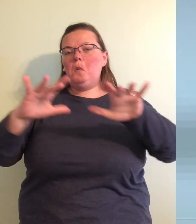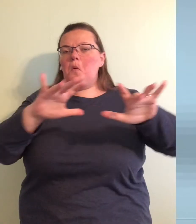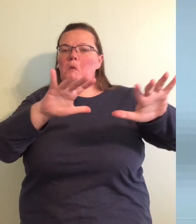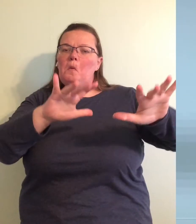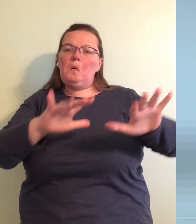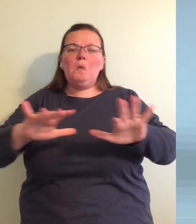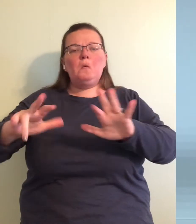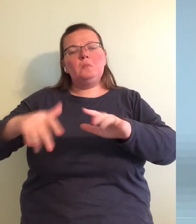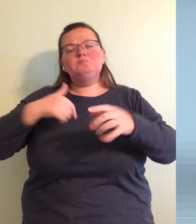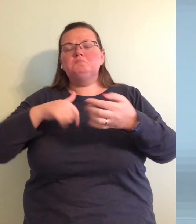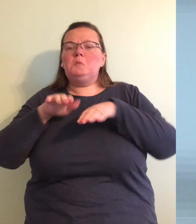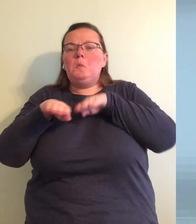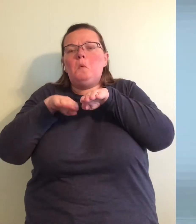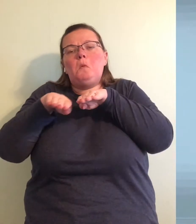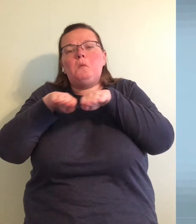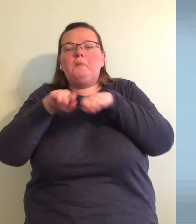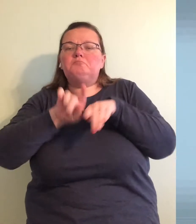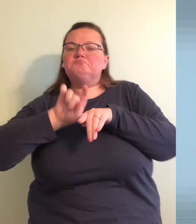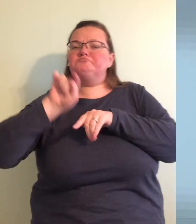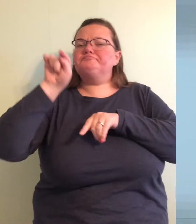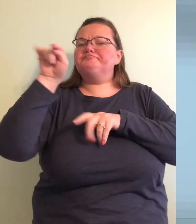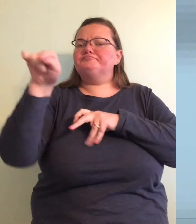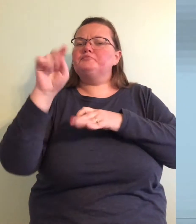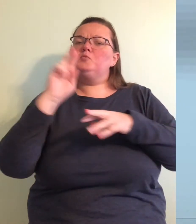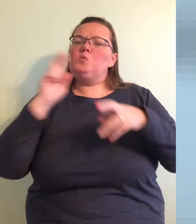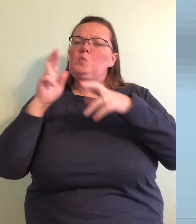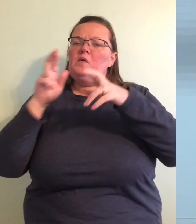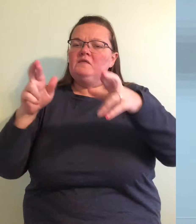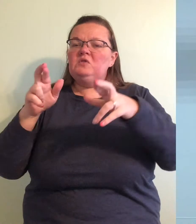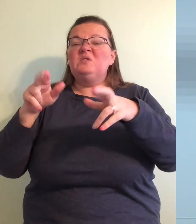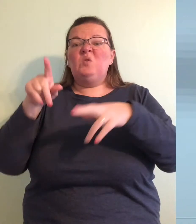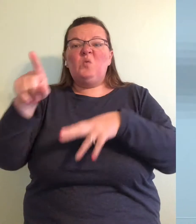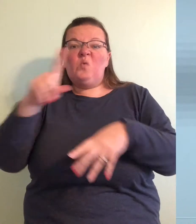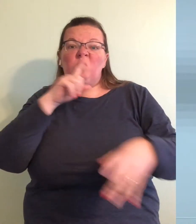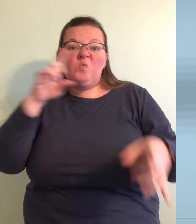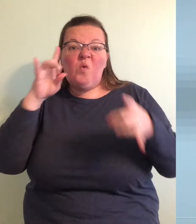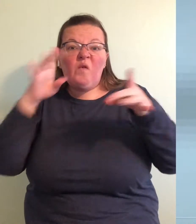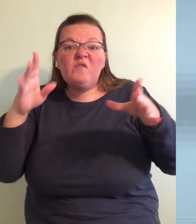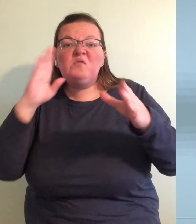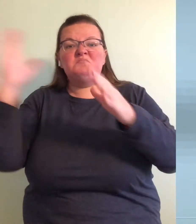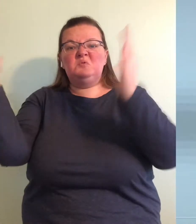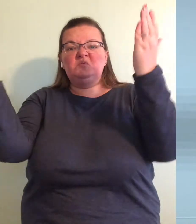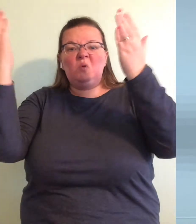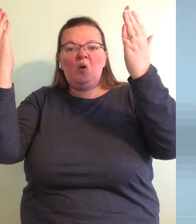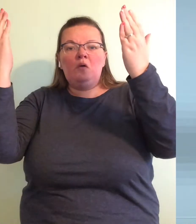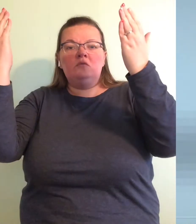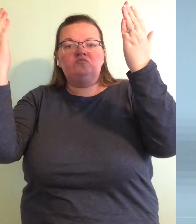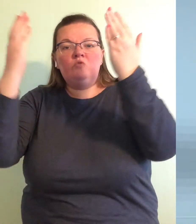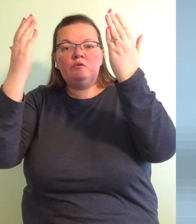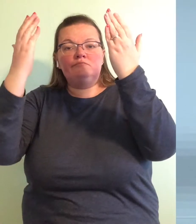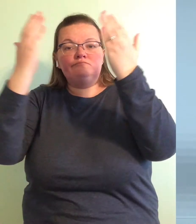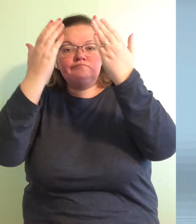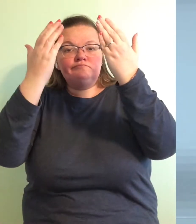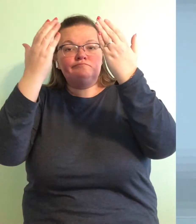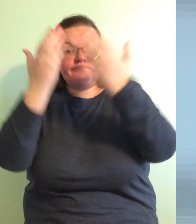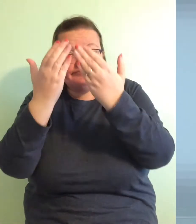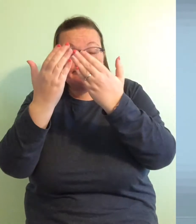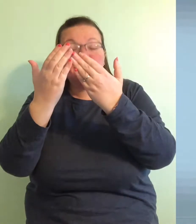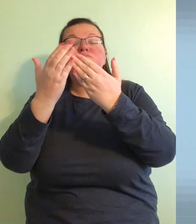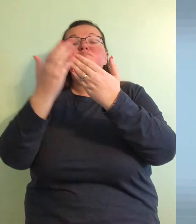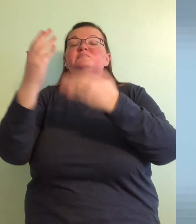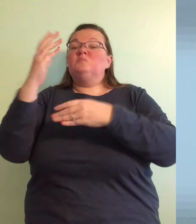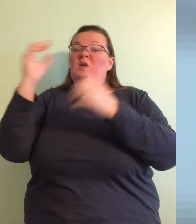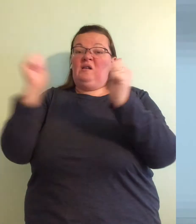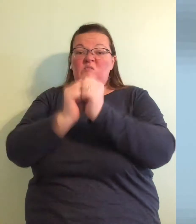to the far side of the river. It was pretty bad when he reached the far side. It was growing darker every minute, and with that and